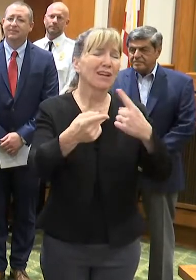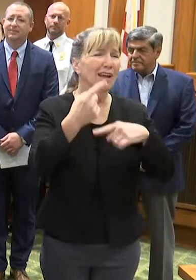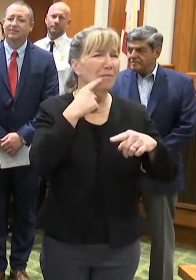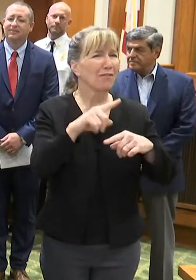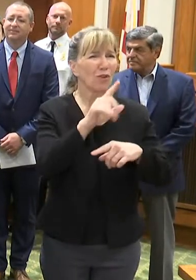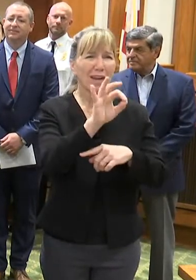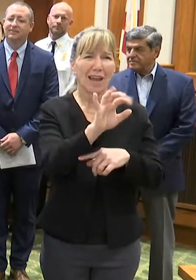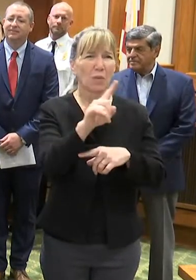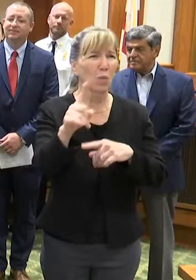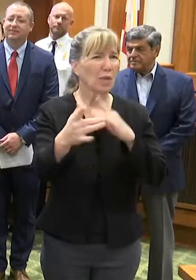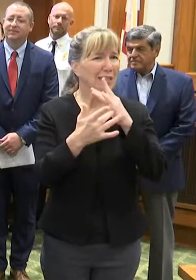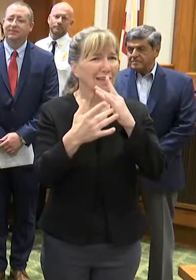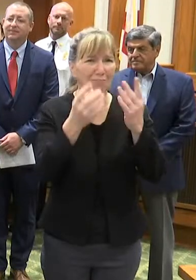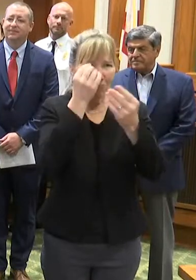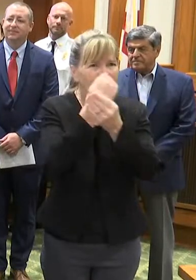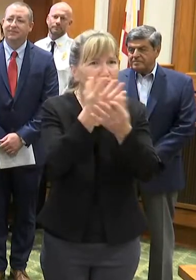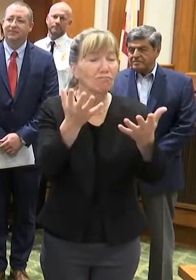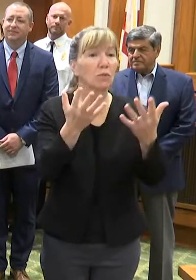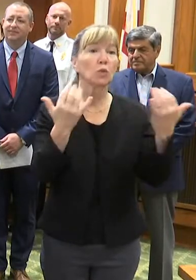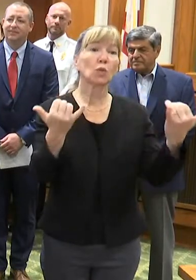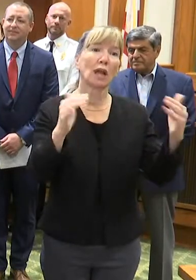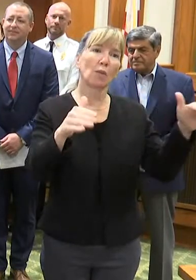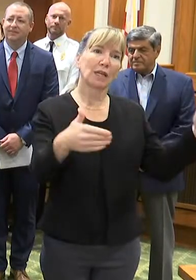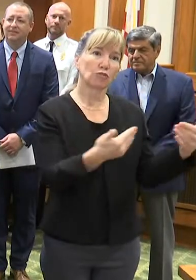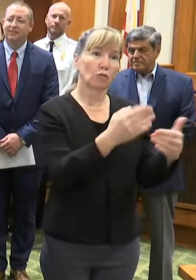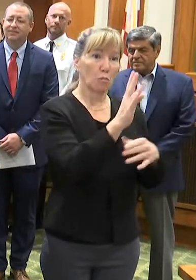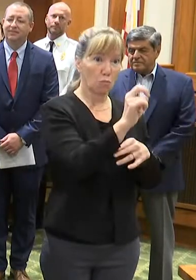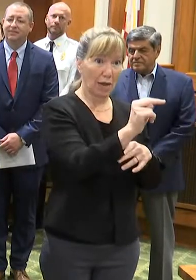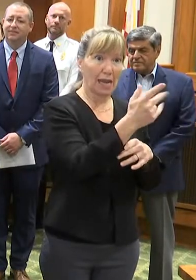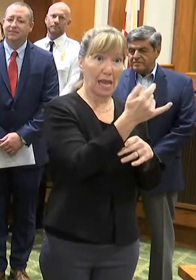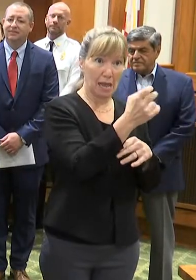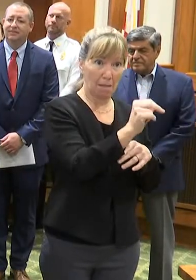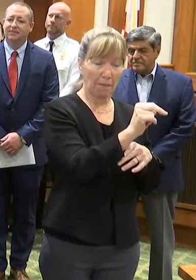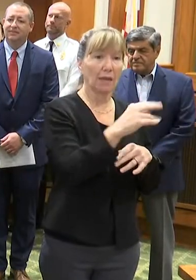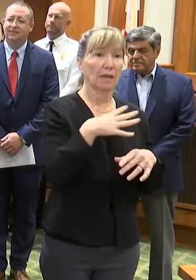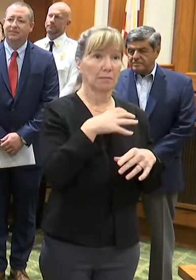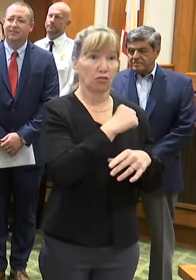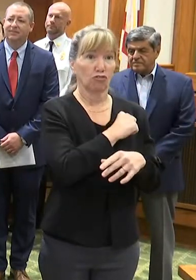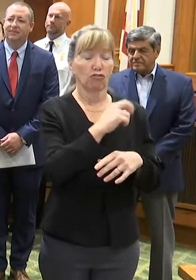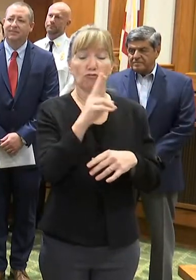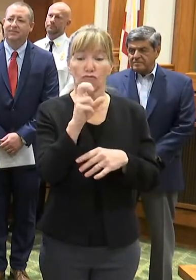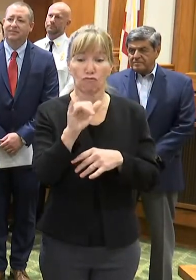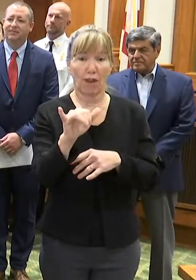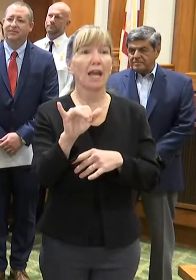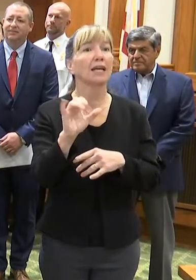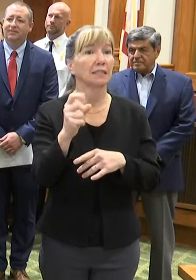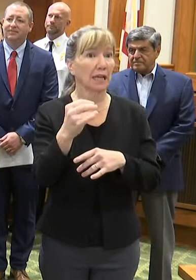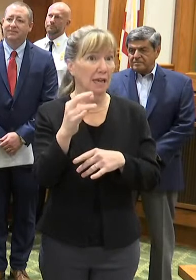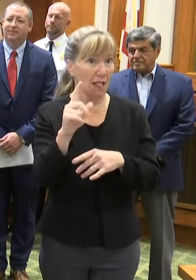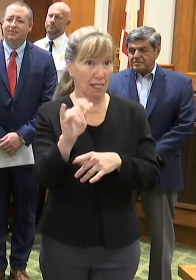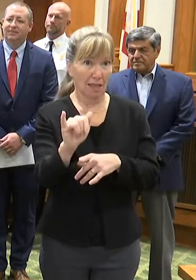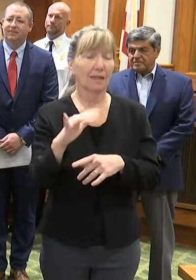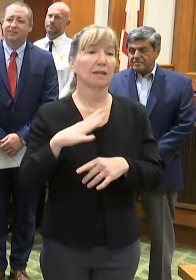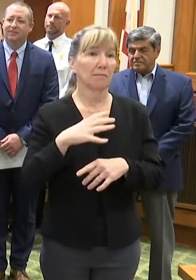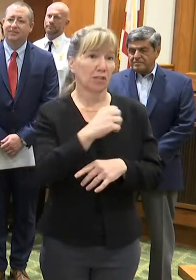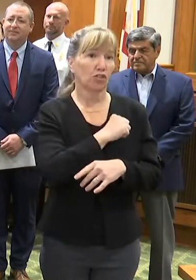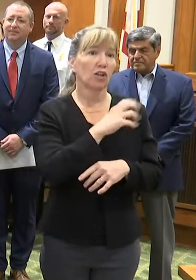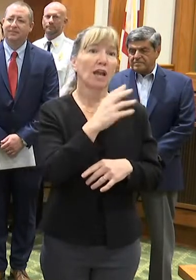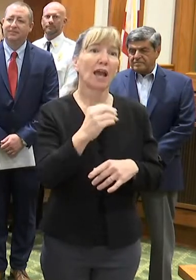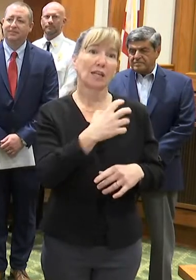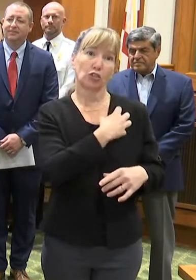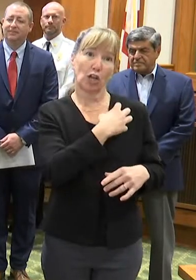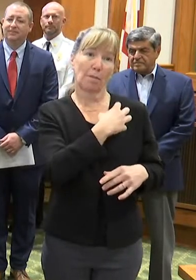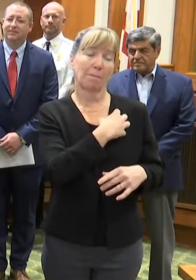County. I'd like to introduce today's speakers, Commissioner Brian Hammond, Commissioner Ray Sandelli, and Sheriff Carmine Marcino. We also have with